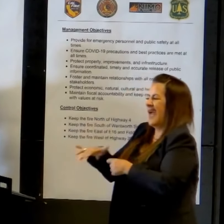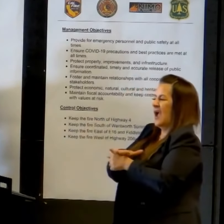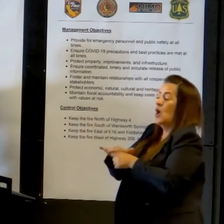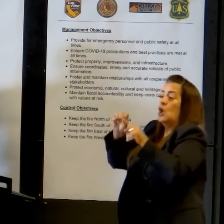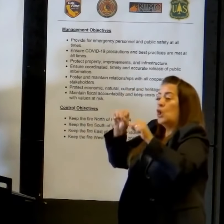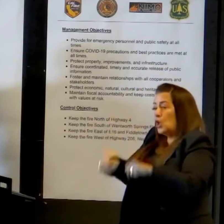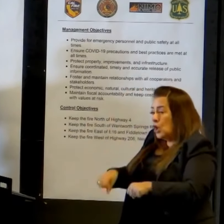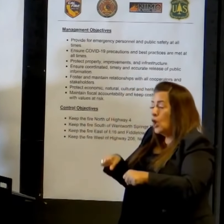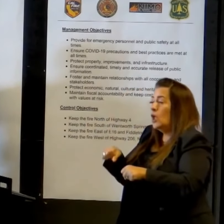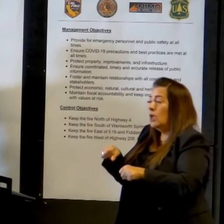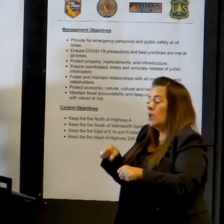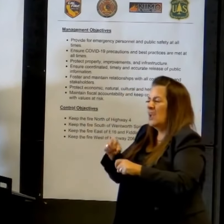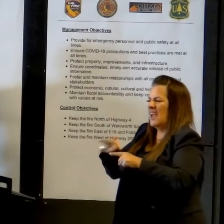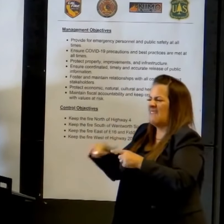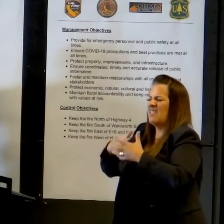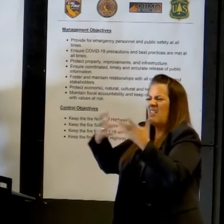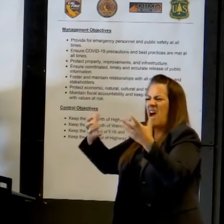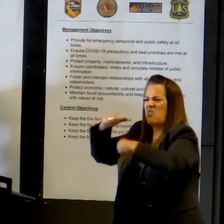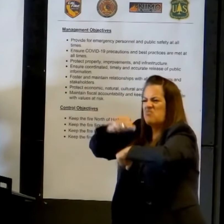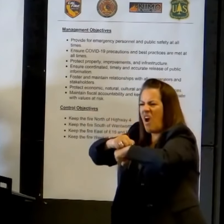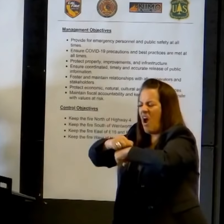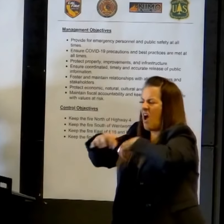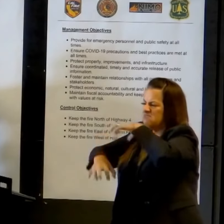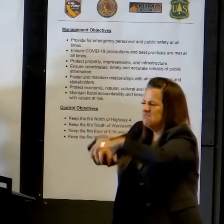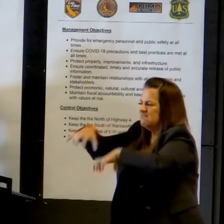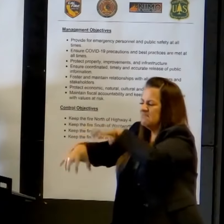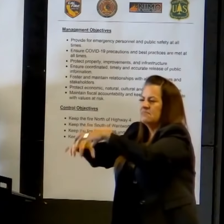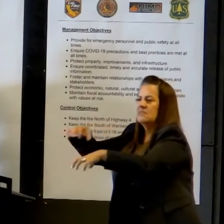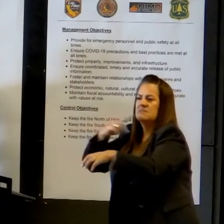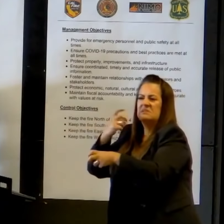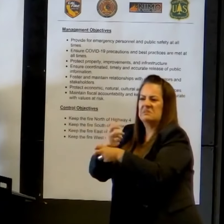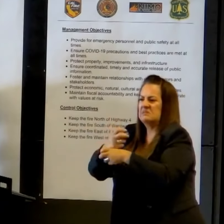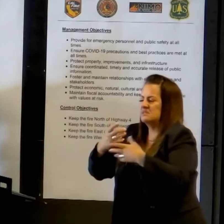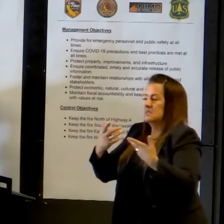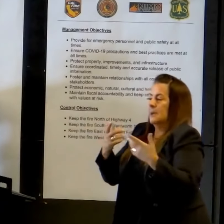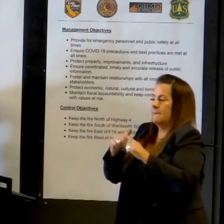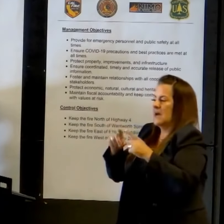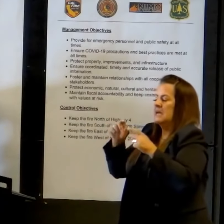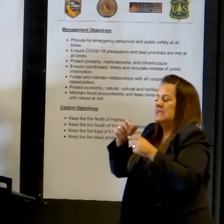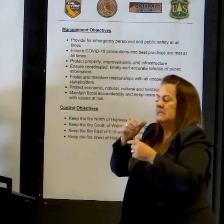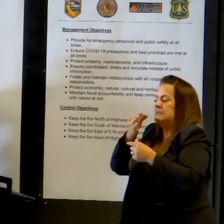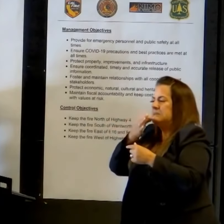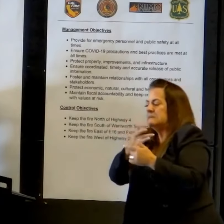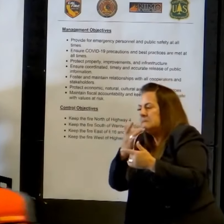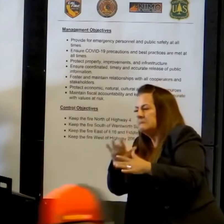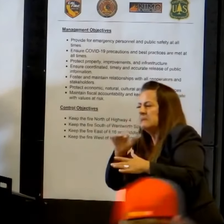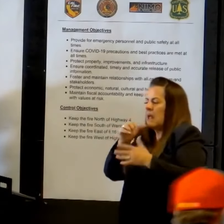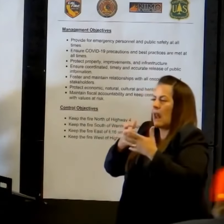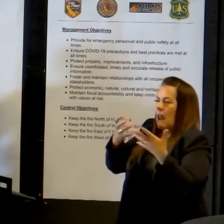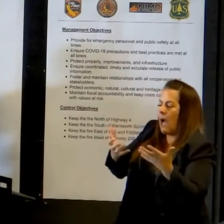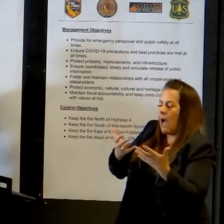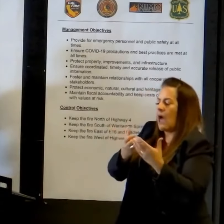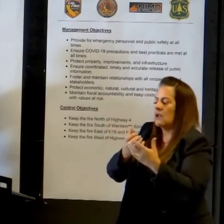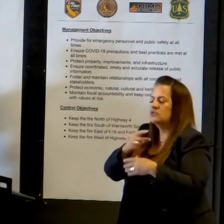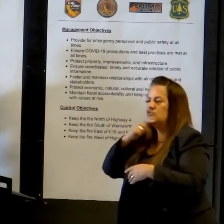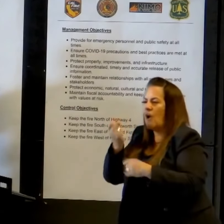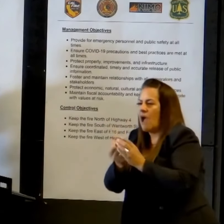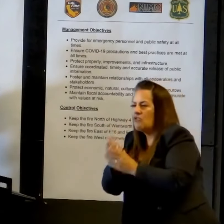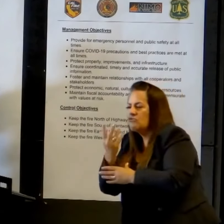areas where there's just a lot of rock, and there's not a lot of available fuel for it to burn. So if you're familiar with this area of Highway